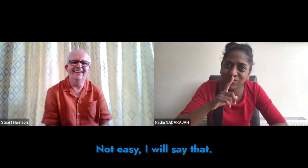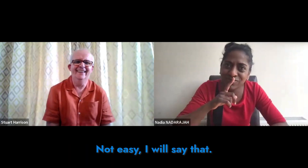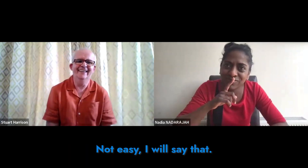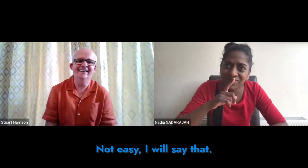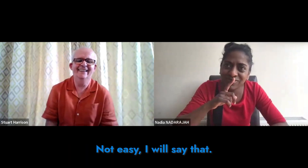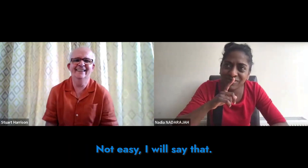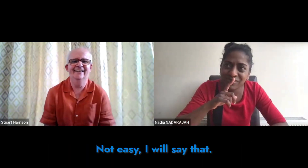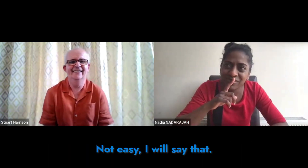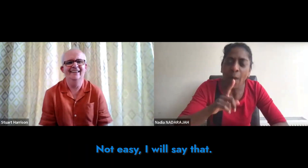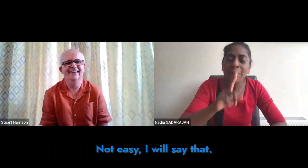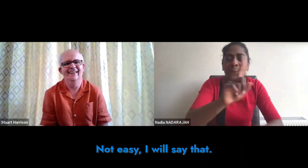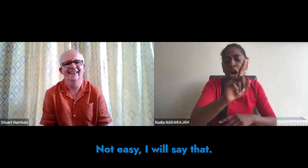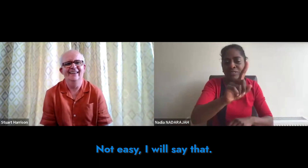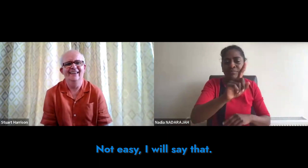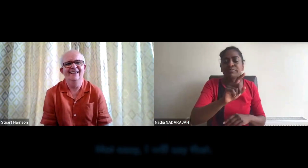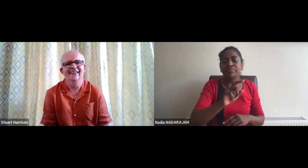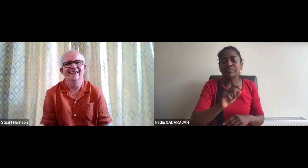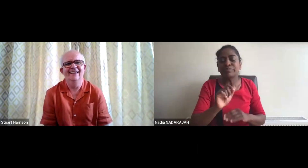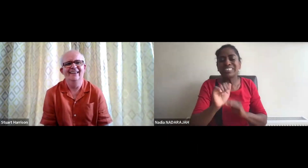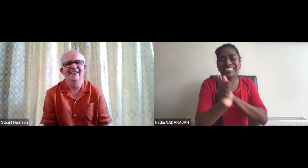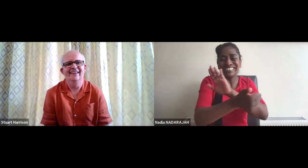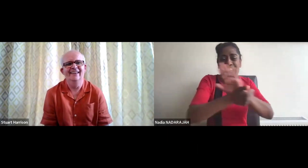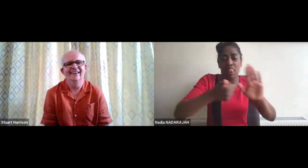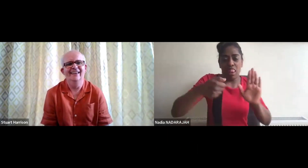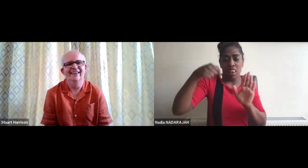Not easy, I will say that.